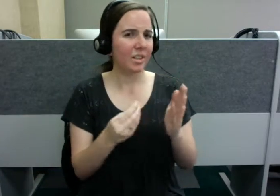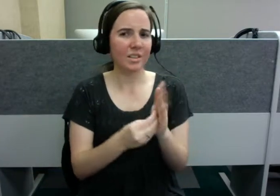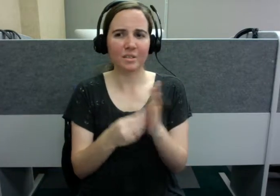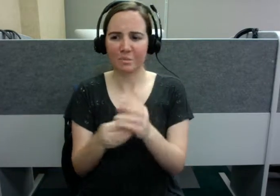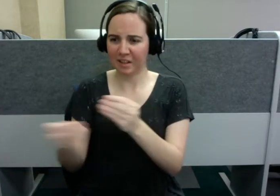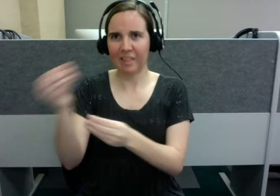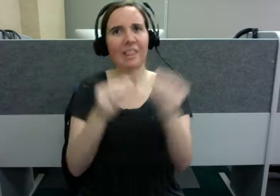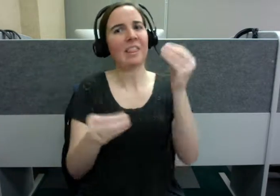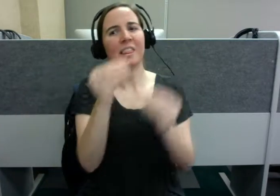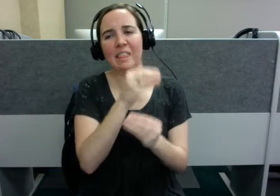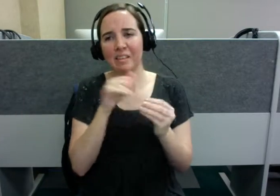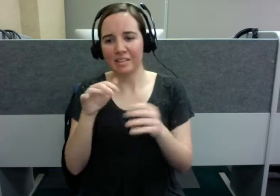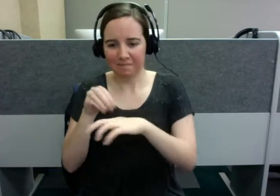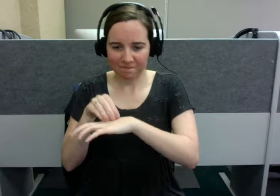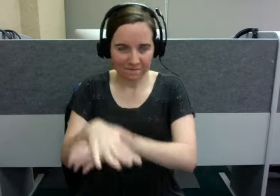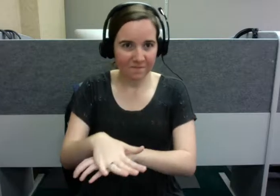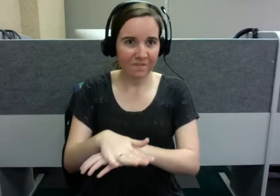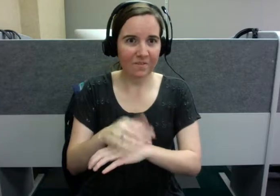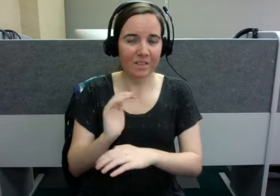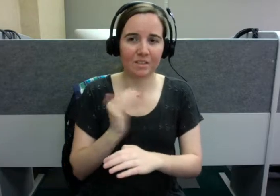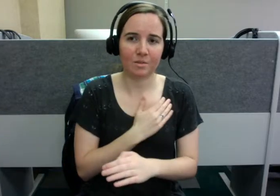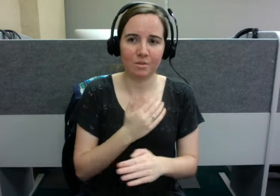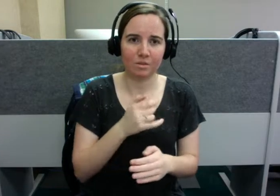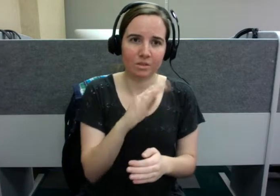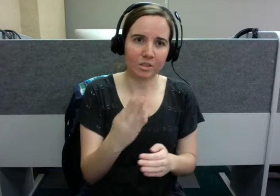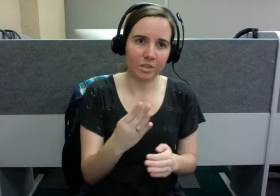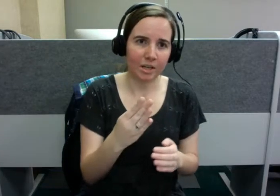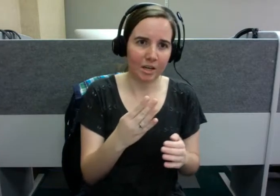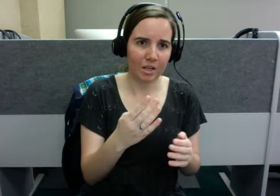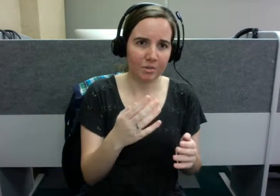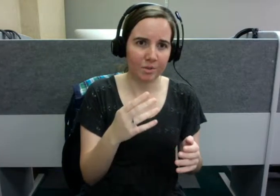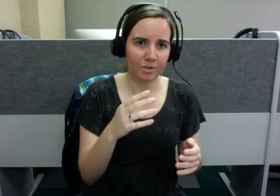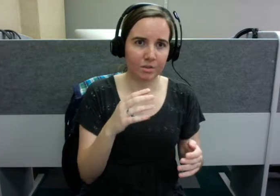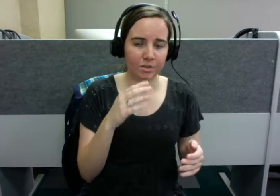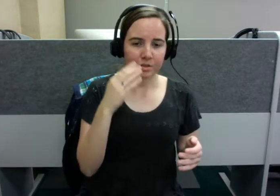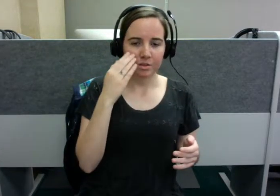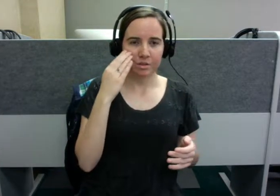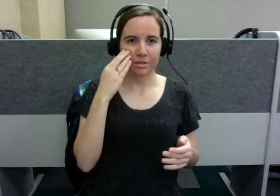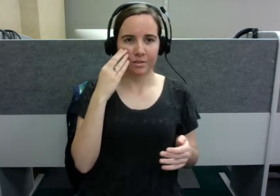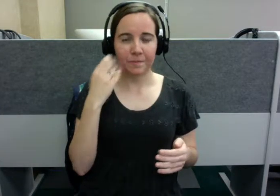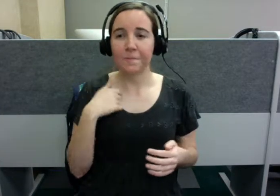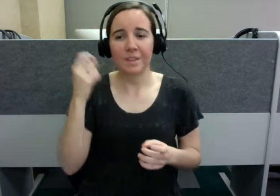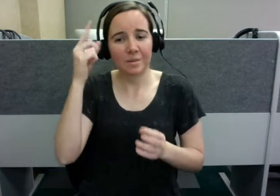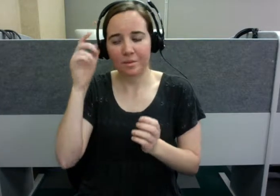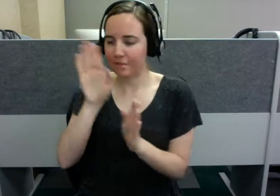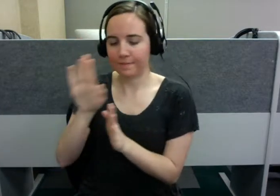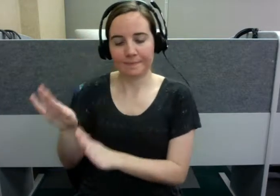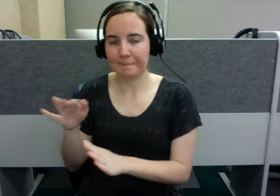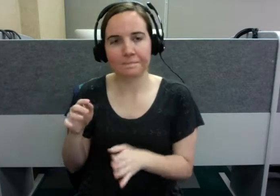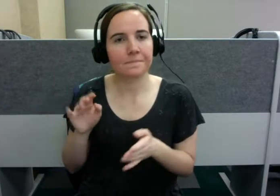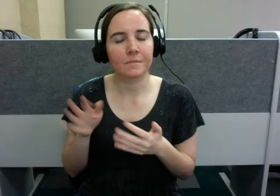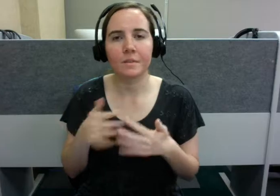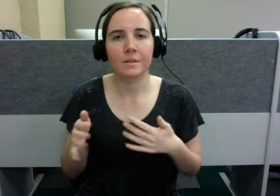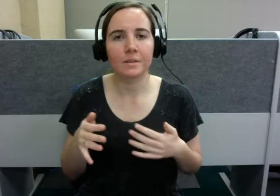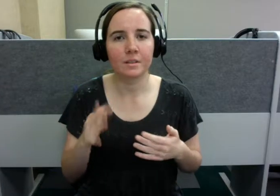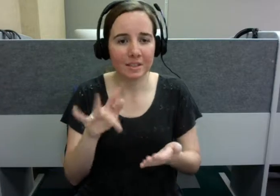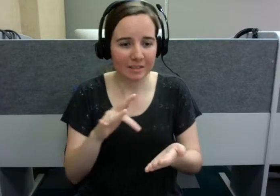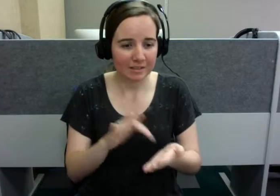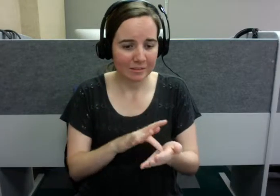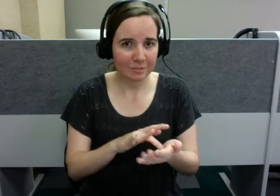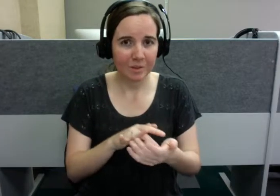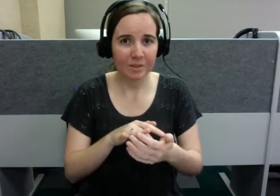line reality of the available jobs, because I don't really know. I just know that that's a front in this war. And right here, guys, Silicon Valley.